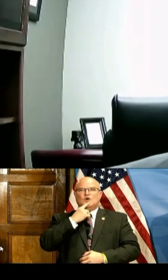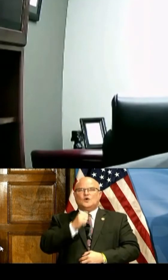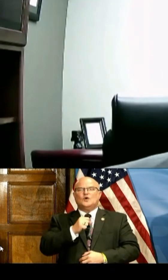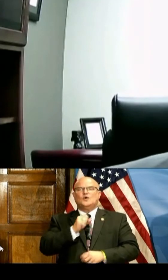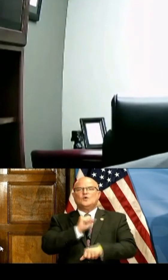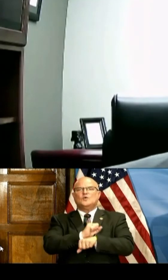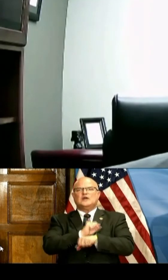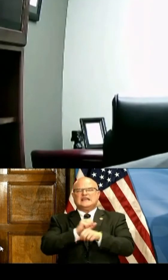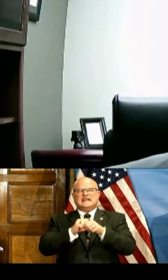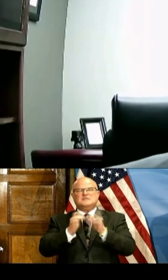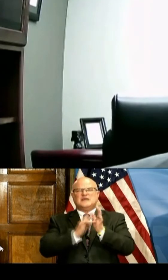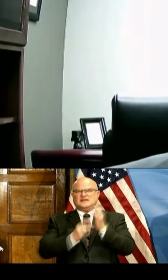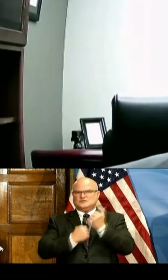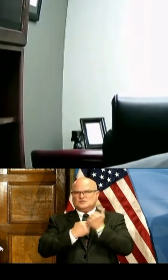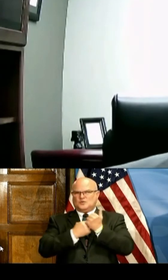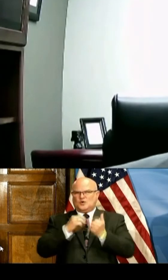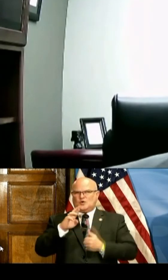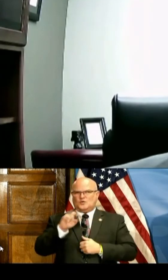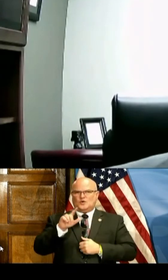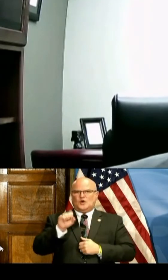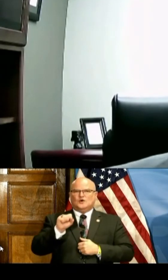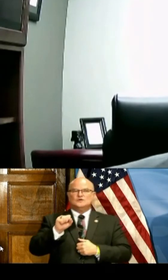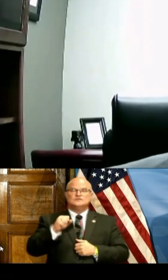roles. We have received